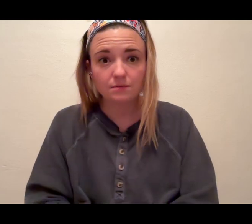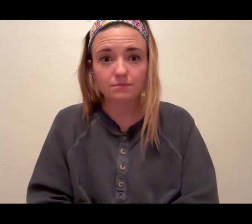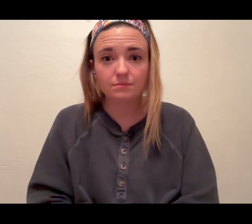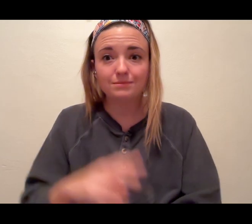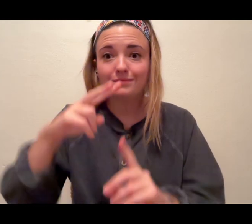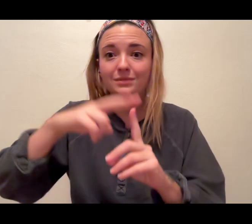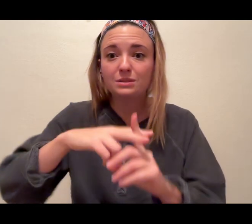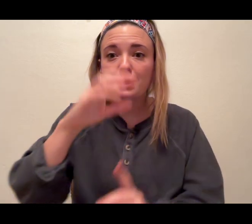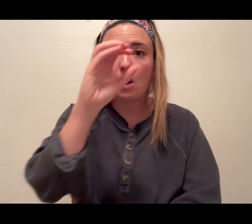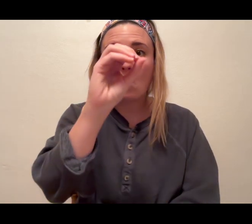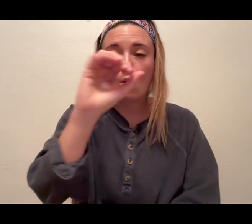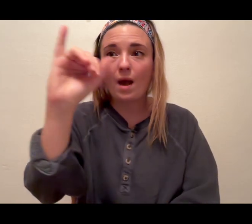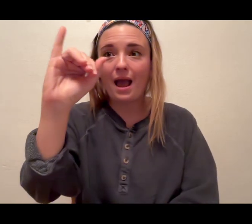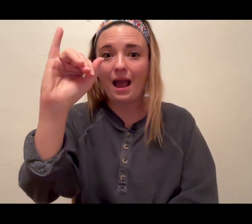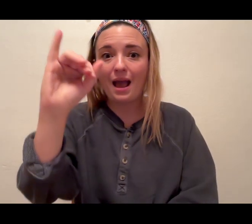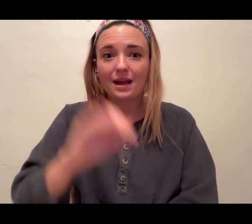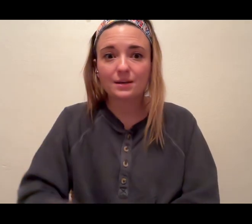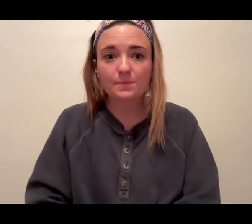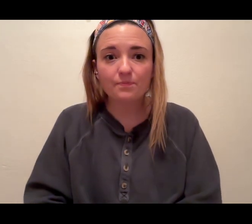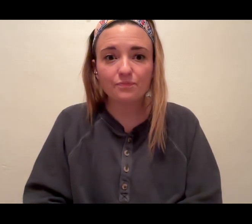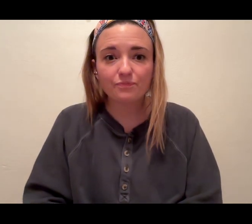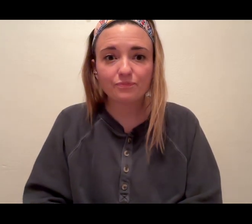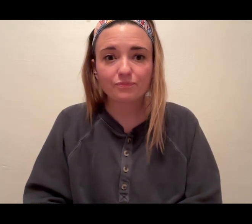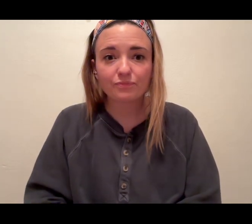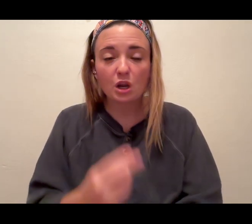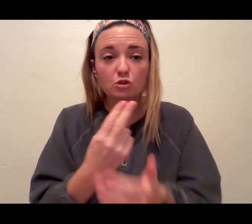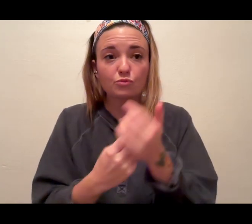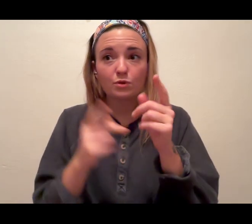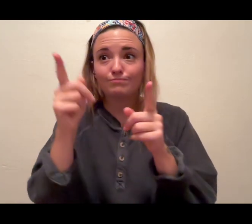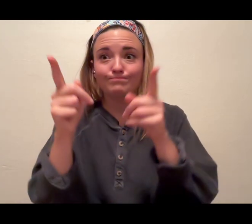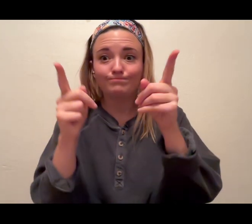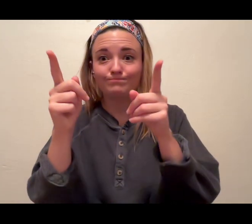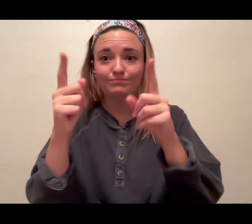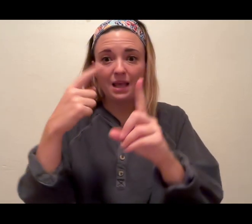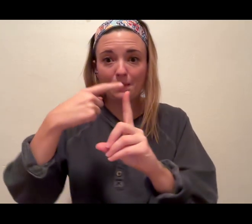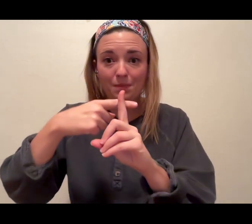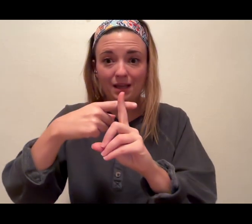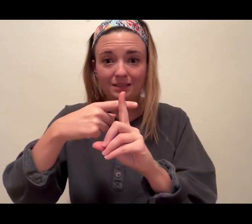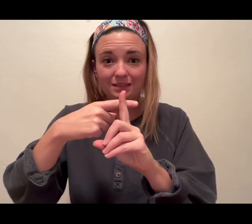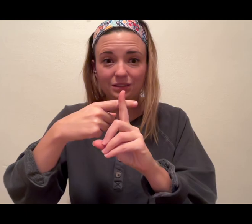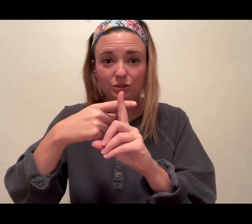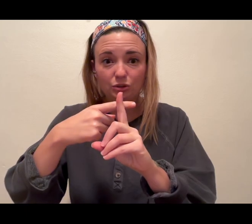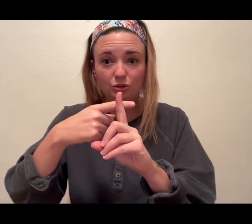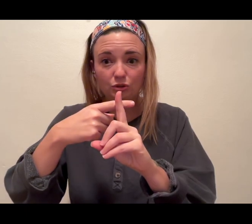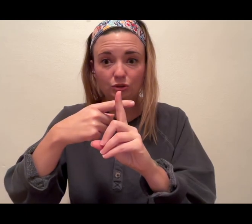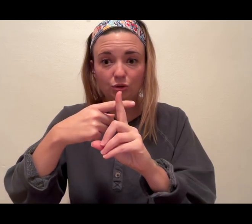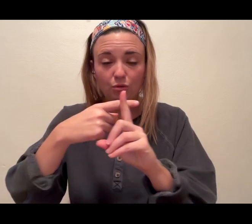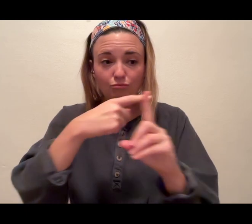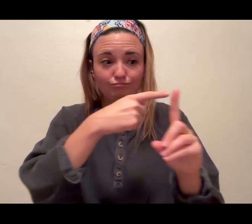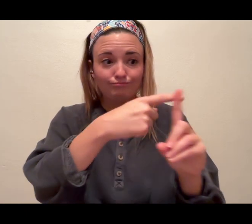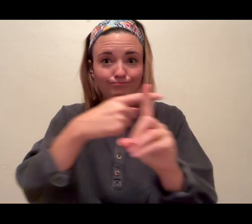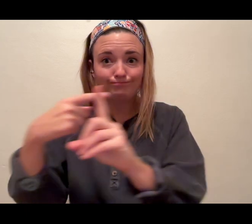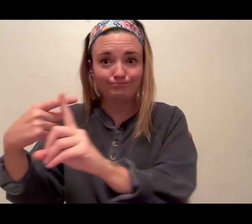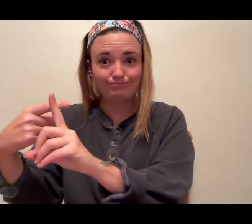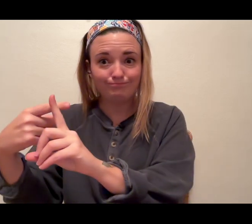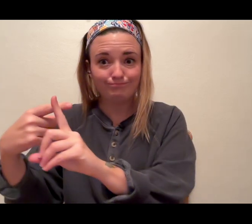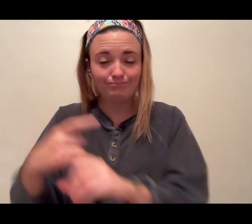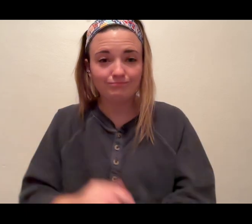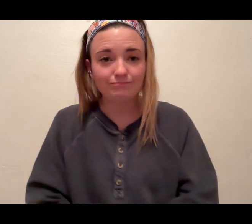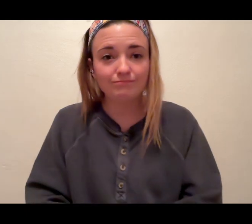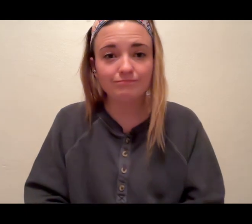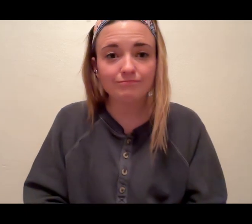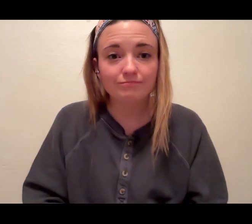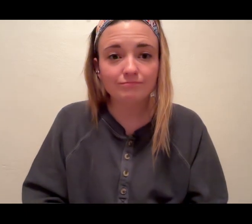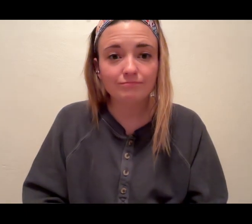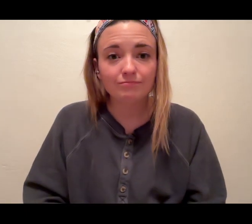And with these both being plus, we need pluses there. So if I take the top combination, the